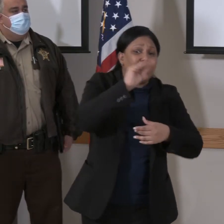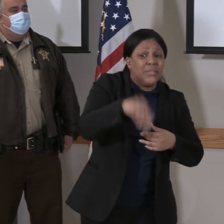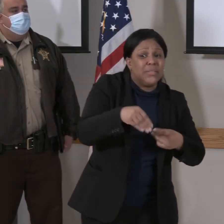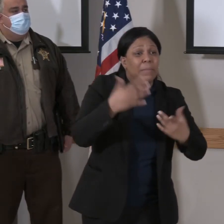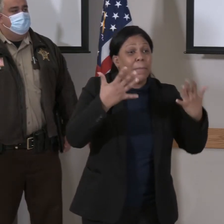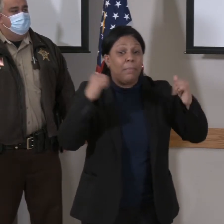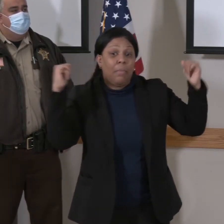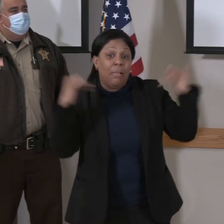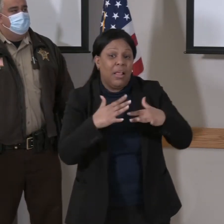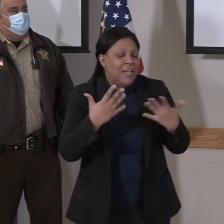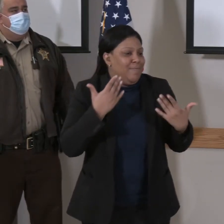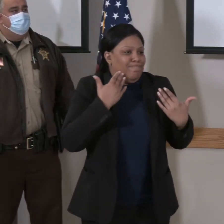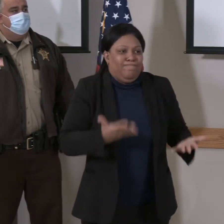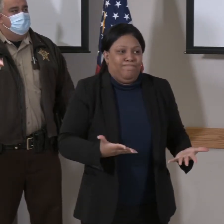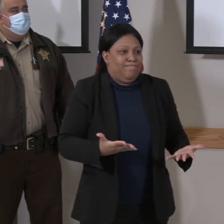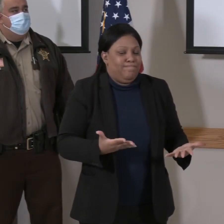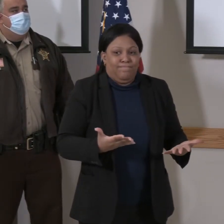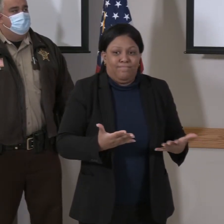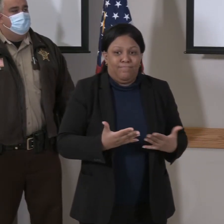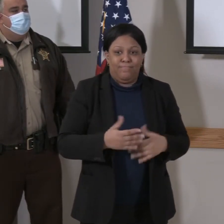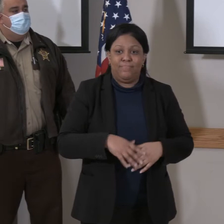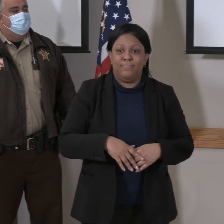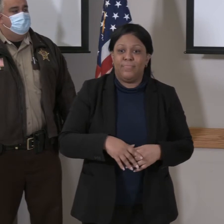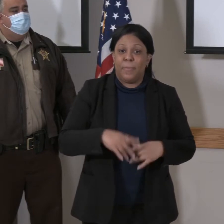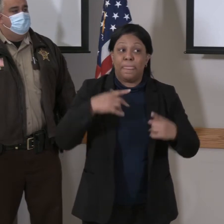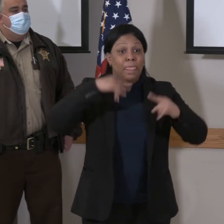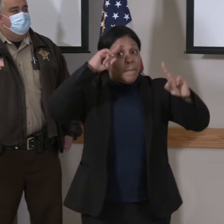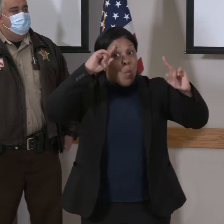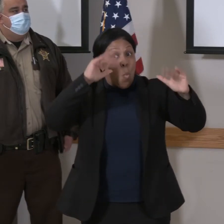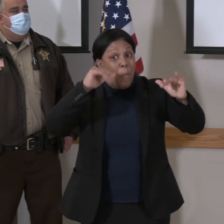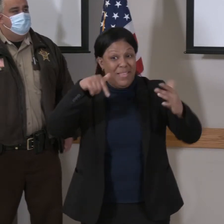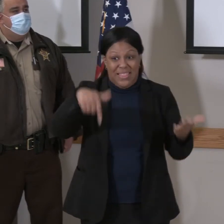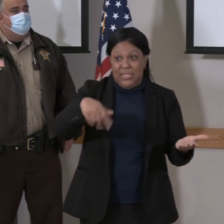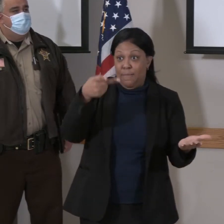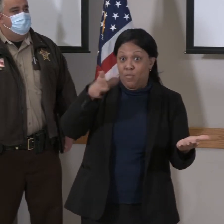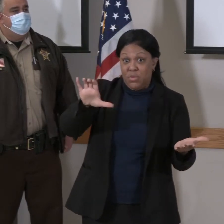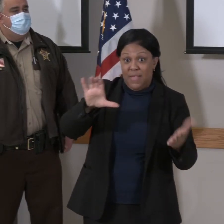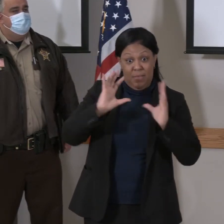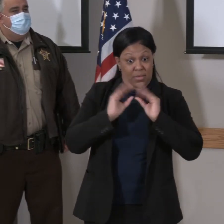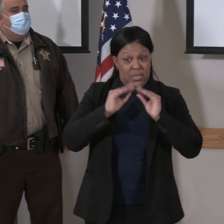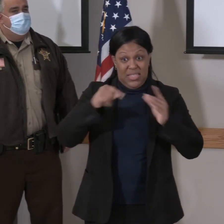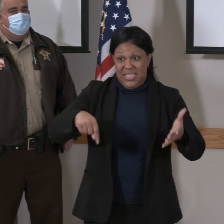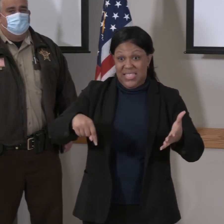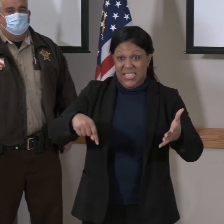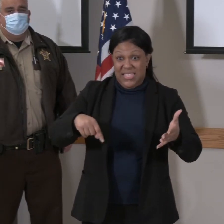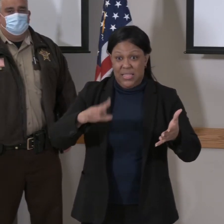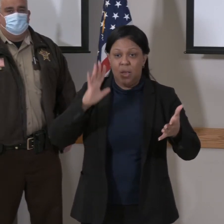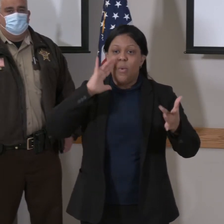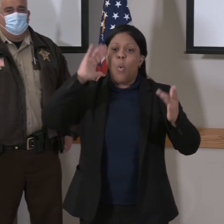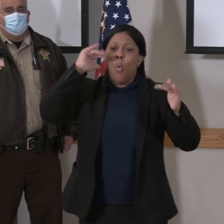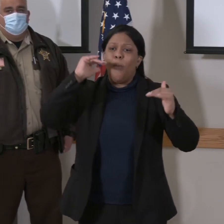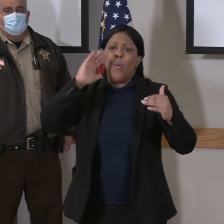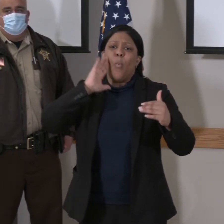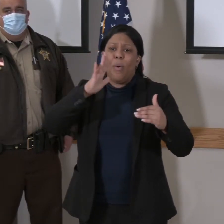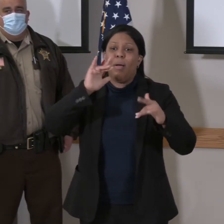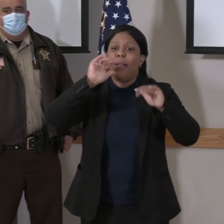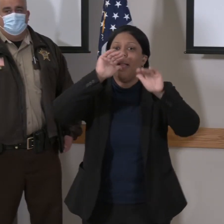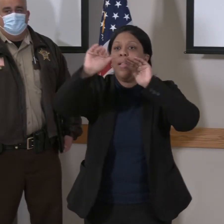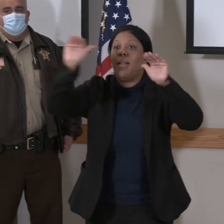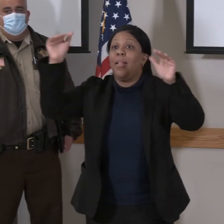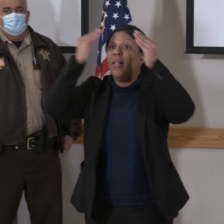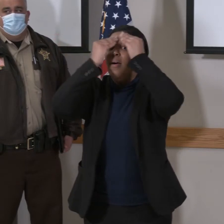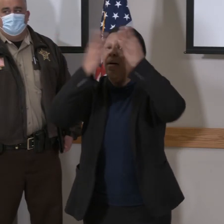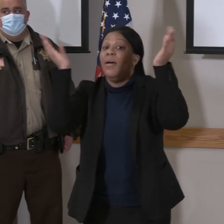to grow, and I'm hoping that this press conference is part of getting it to grow even further. I want folks to know from